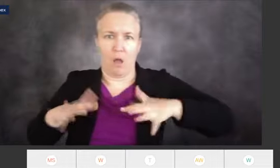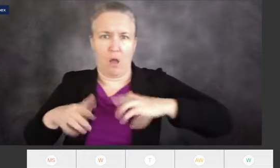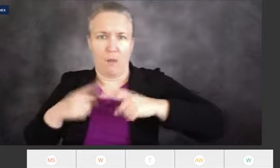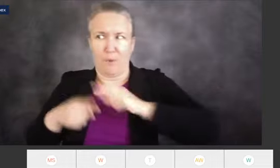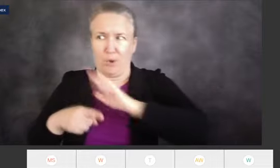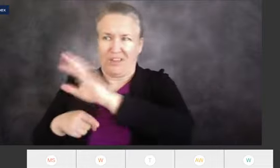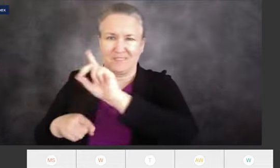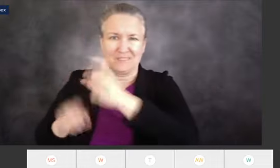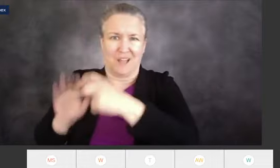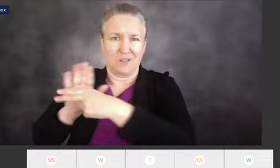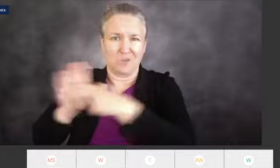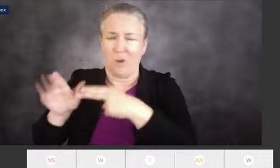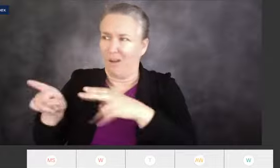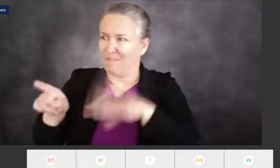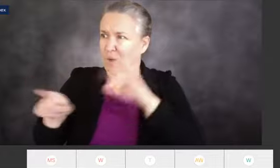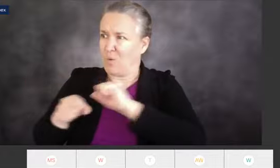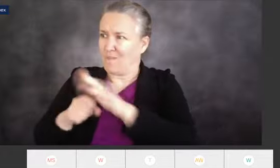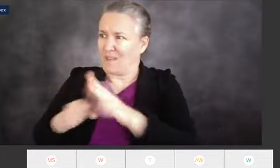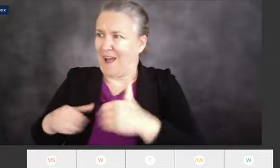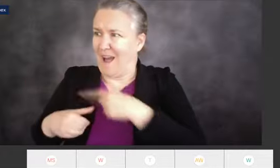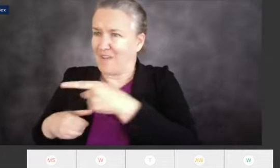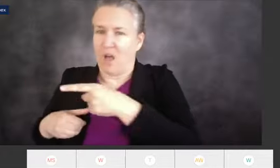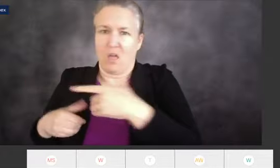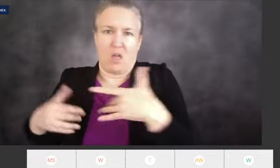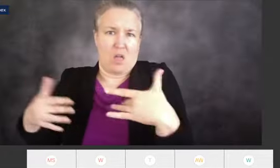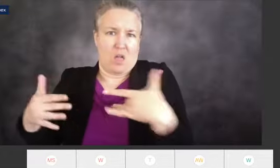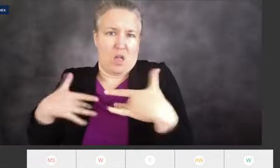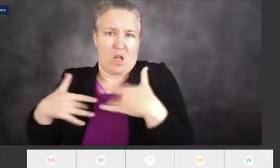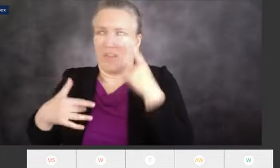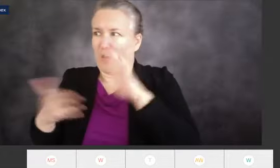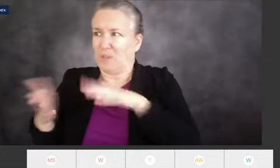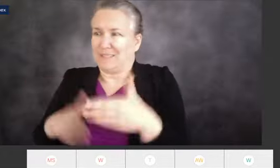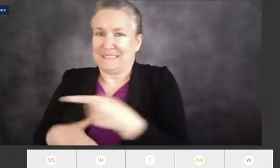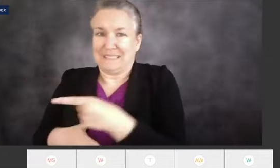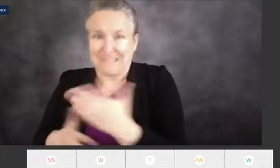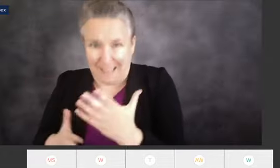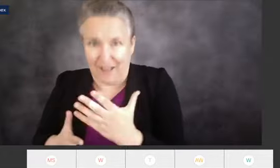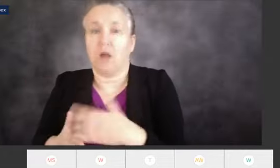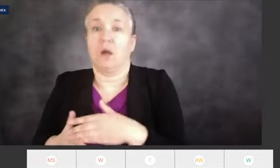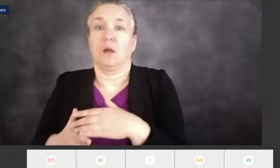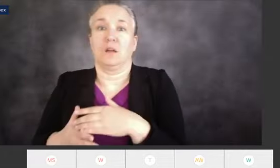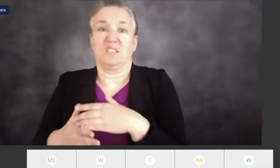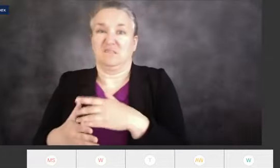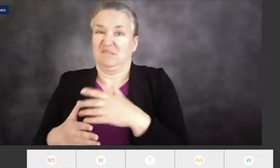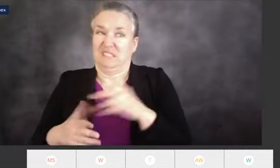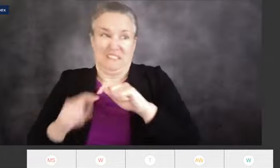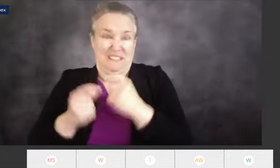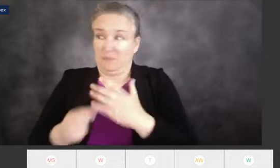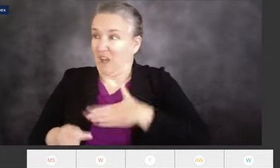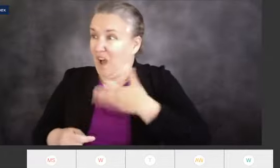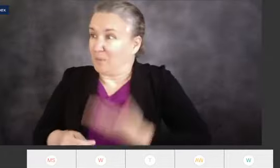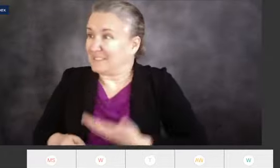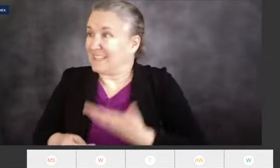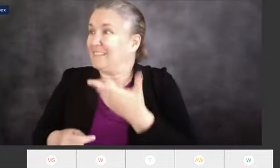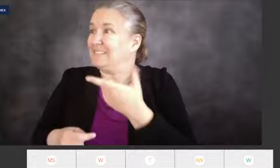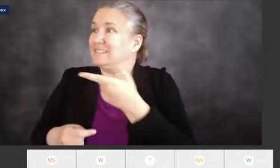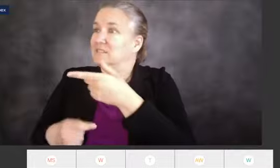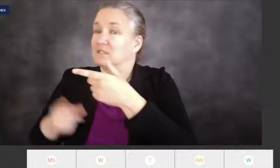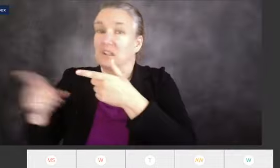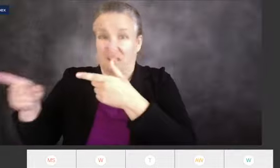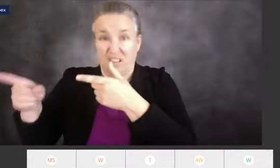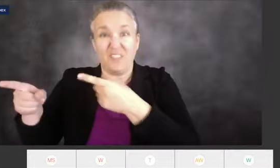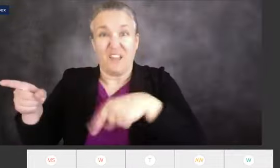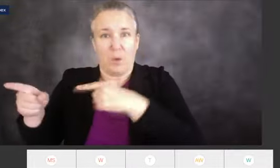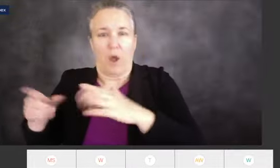COVID diagnosis and was afraid that they were going to die. The teen was upset that they were going to miss an upcoming sports